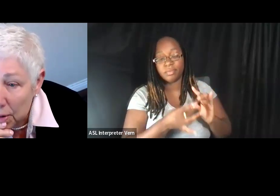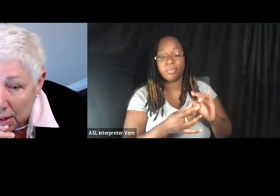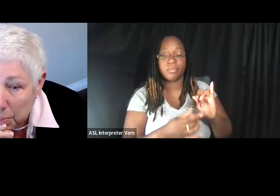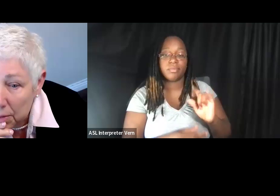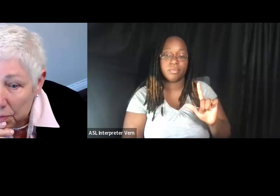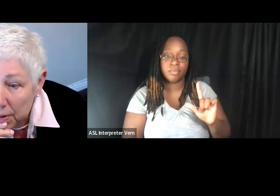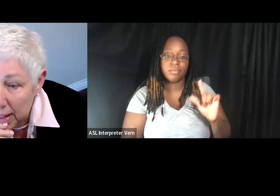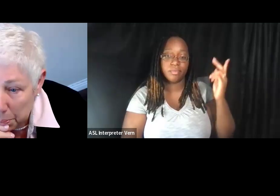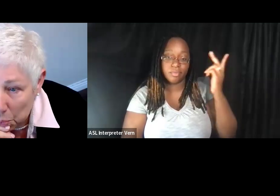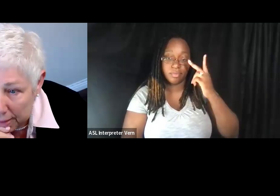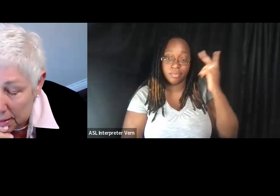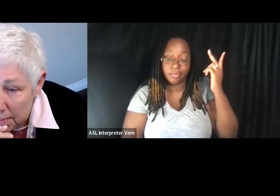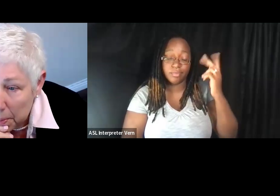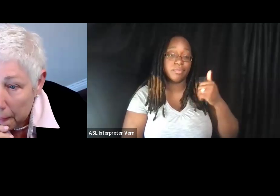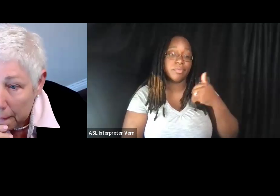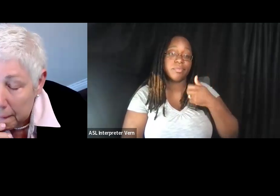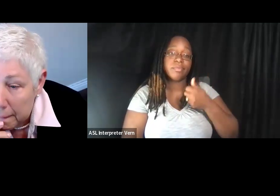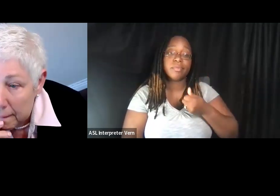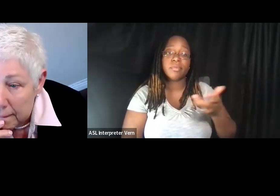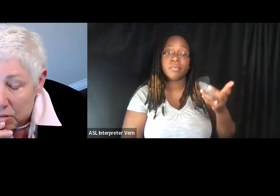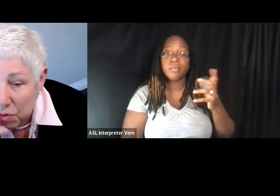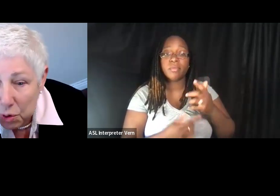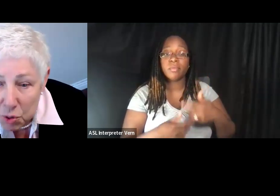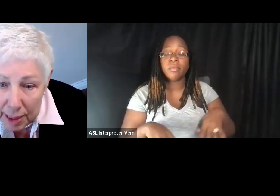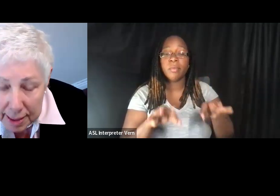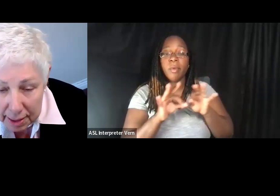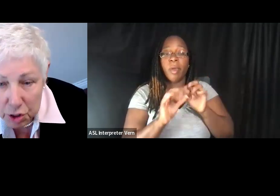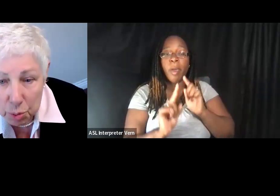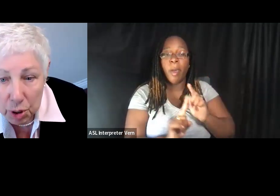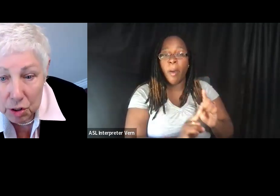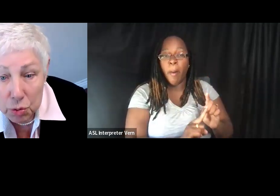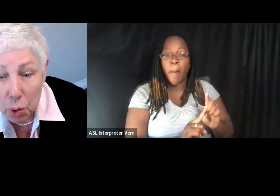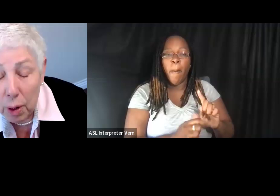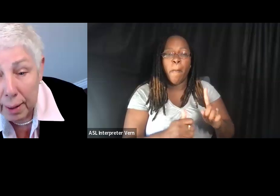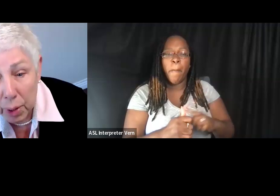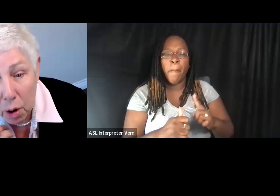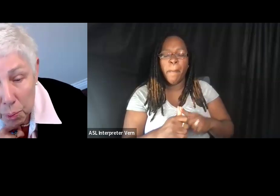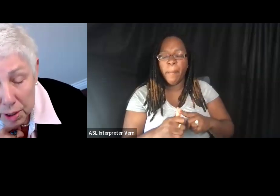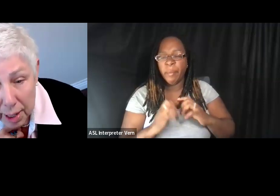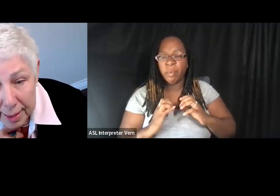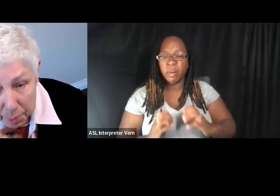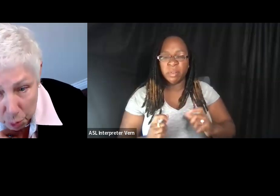here are a couple of key points. The first one is consumer control, and